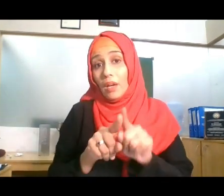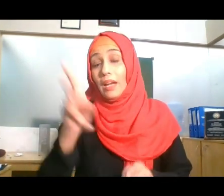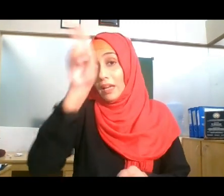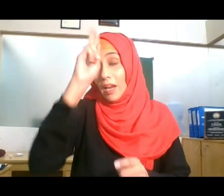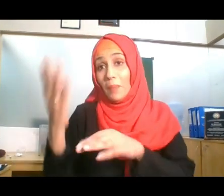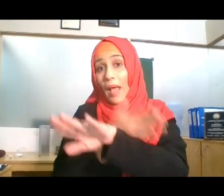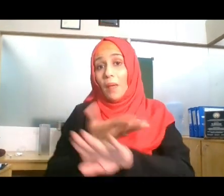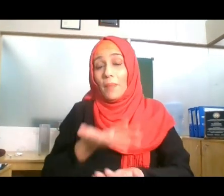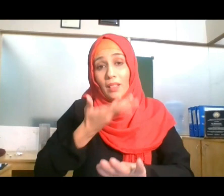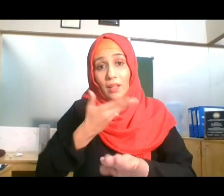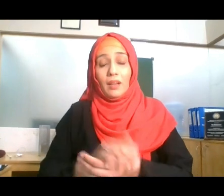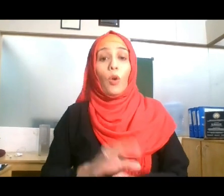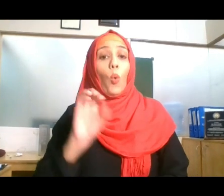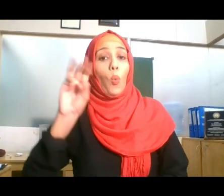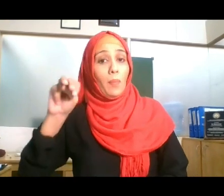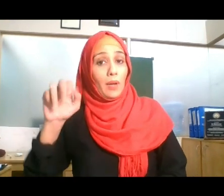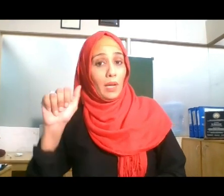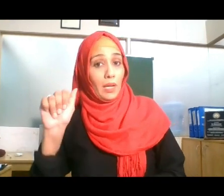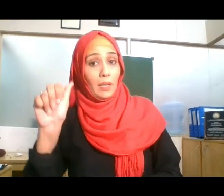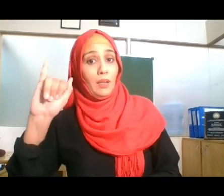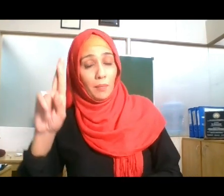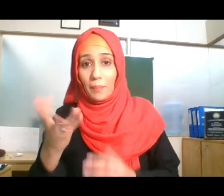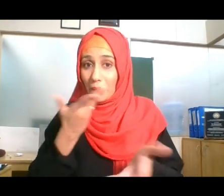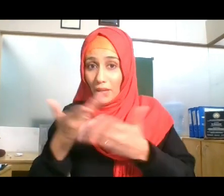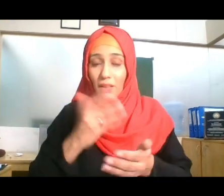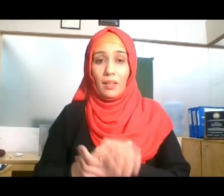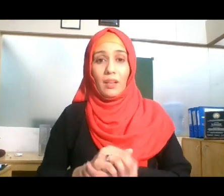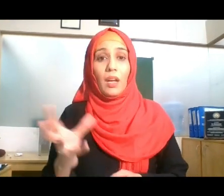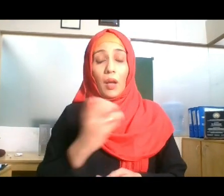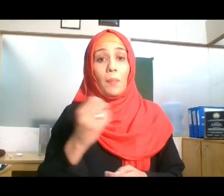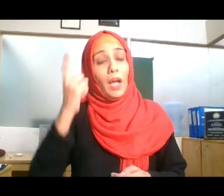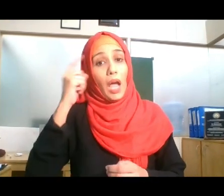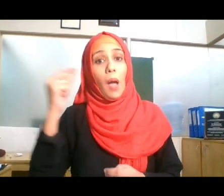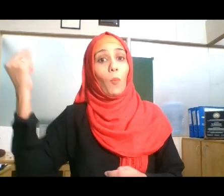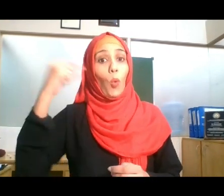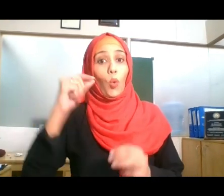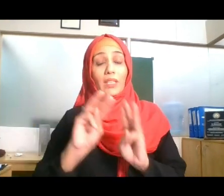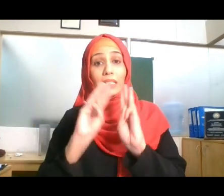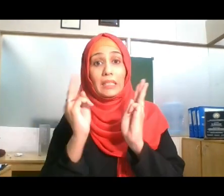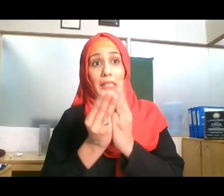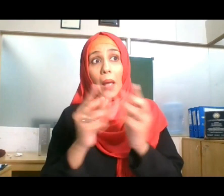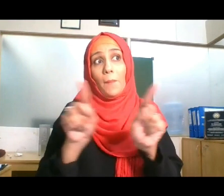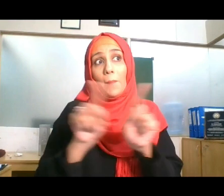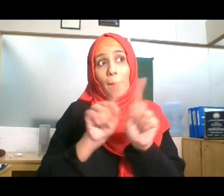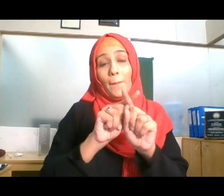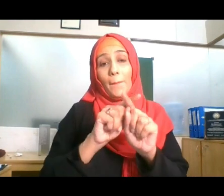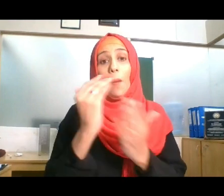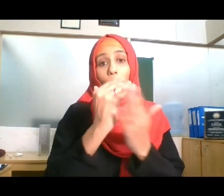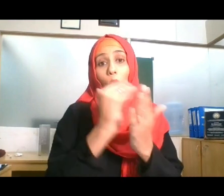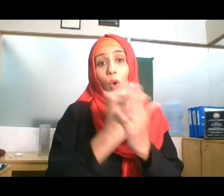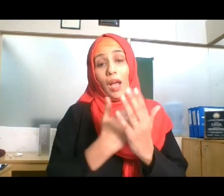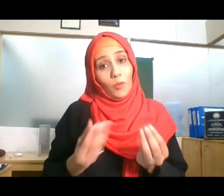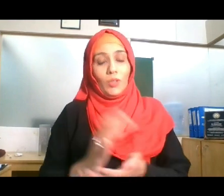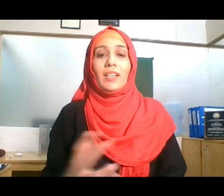earlier, and as Omer mentioned, to create sort of a holistic ecosystem of inclusion. So with that, I just want to say thank you to all